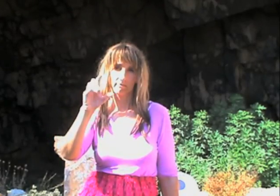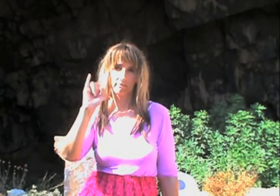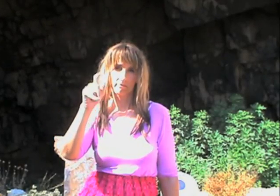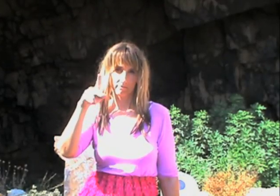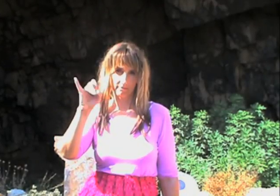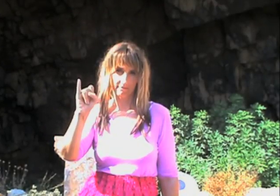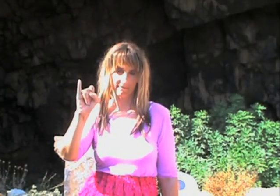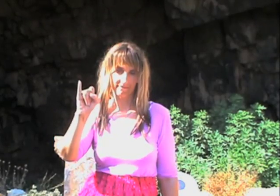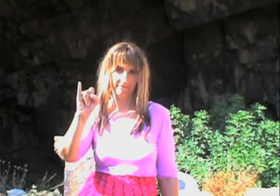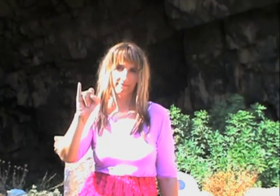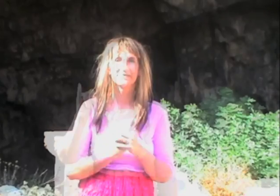Philippi.